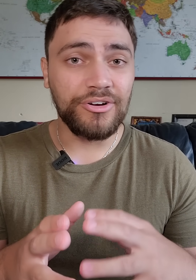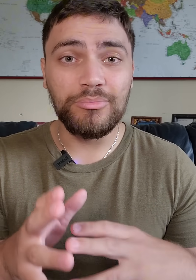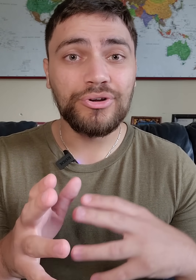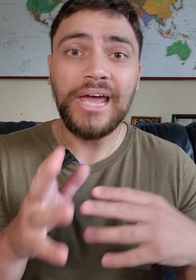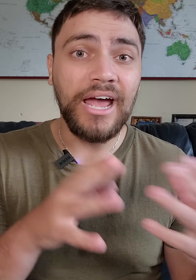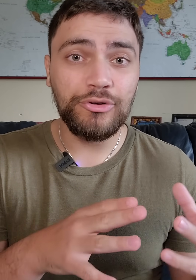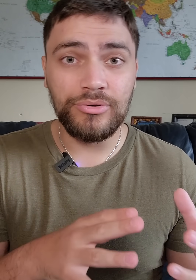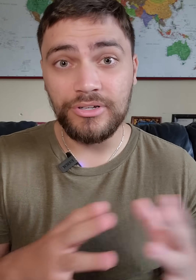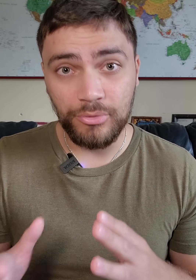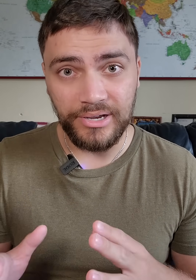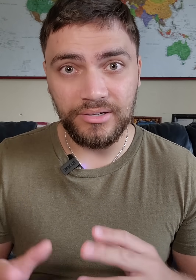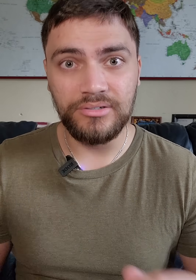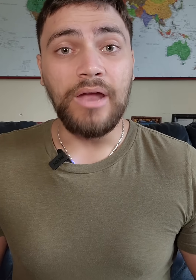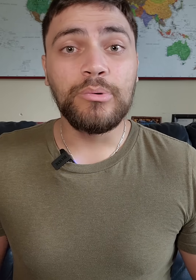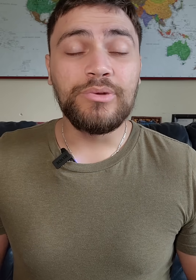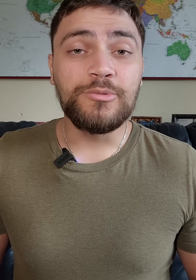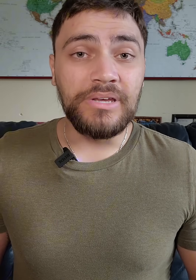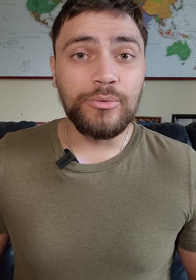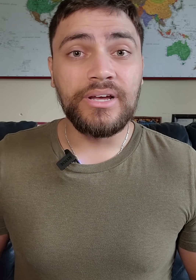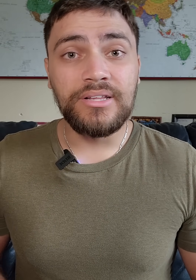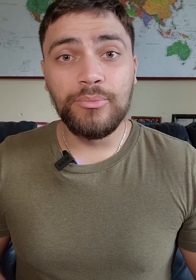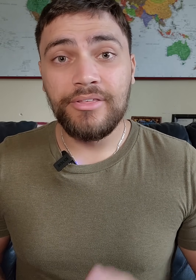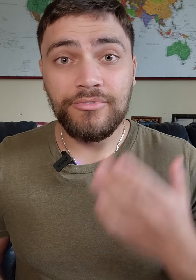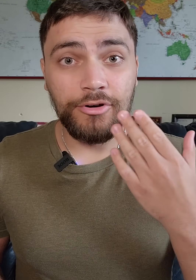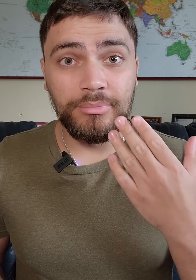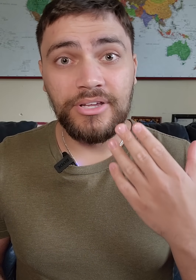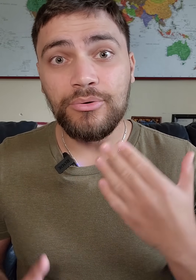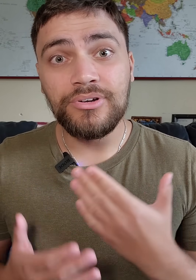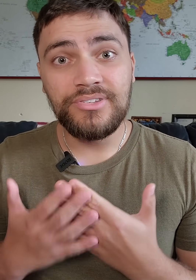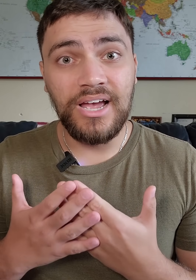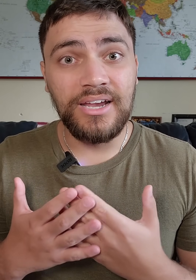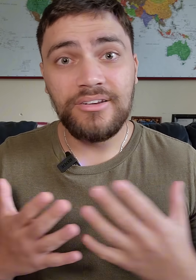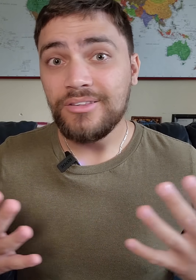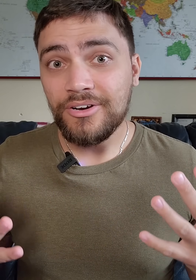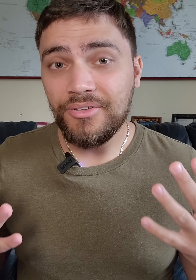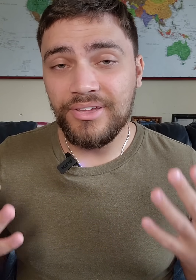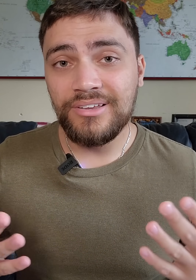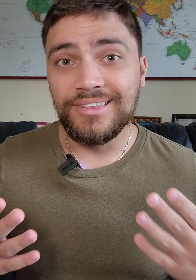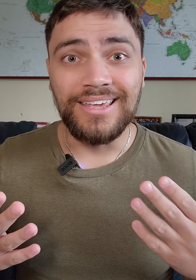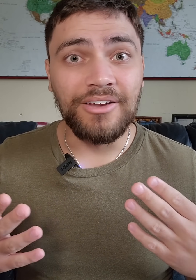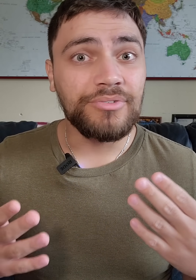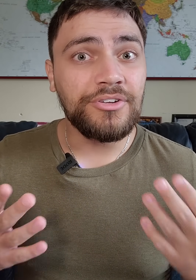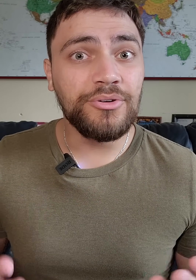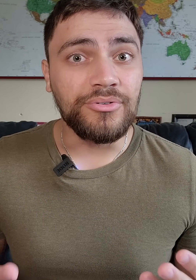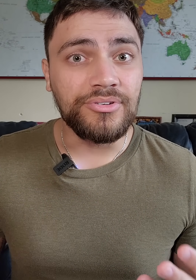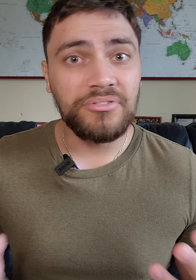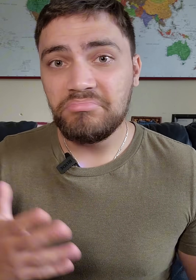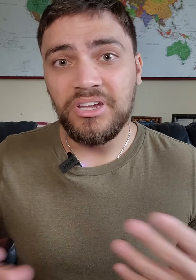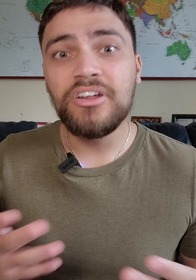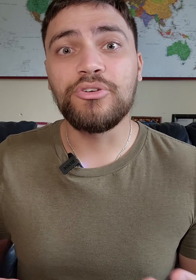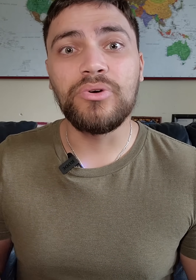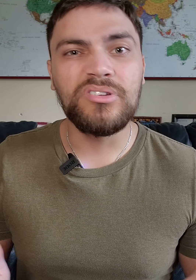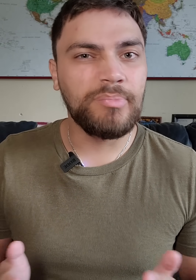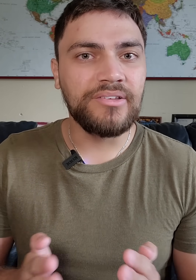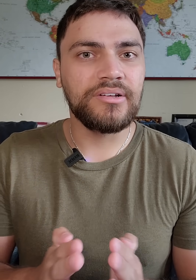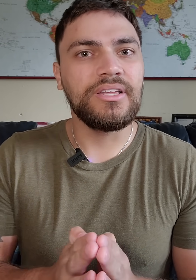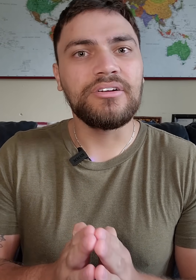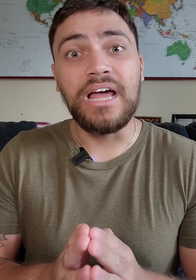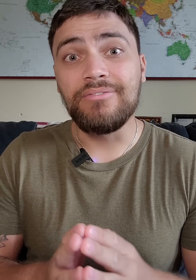more casual and quick. And when we speak quickly, whether verbally or signed, there are things that get reduced. In other words, basically, they're not